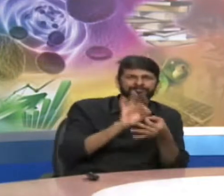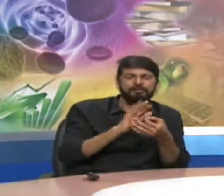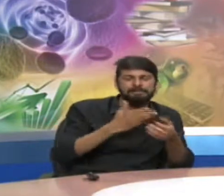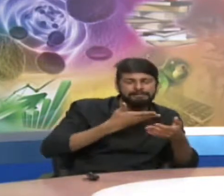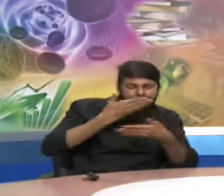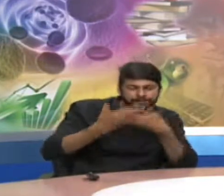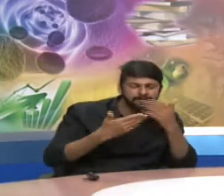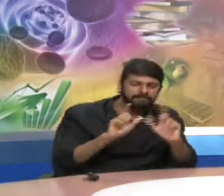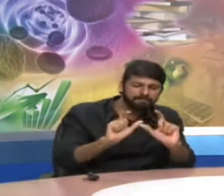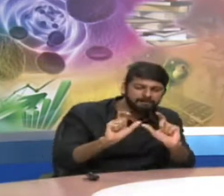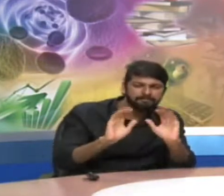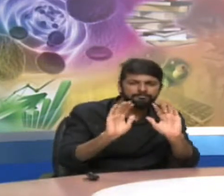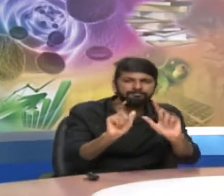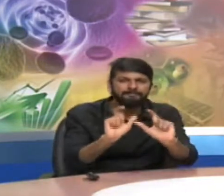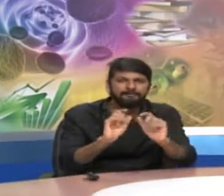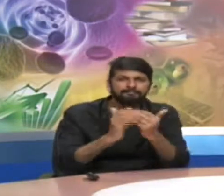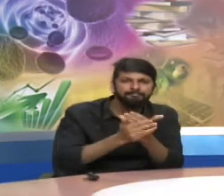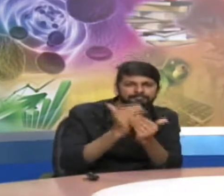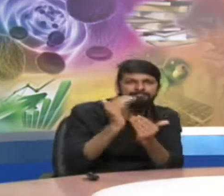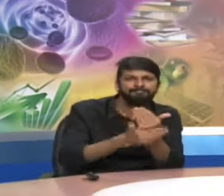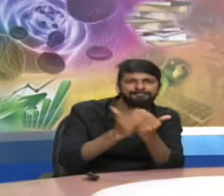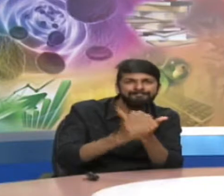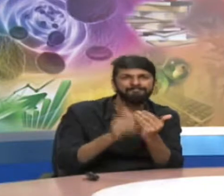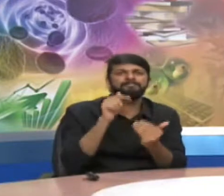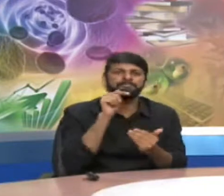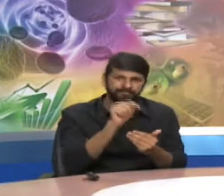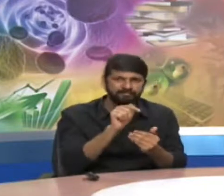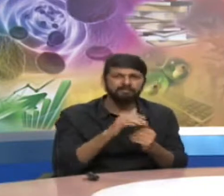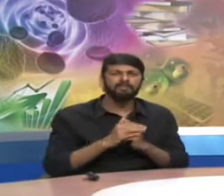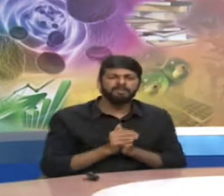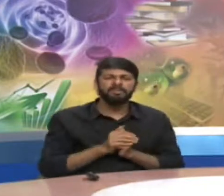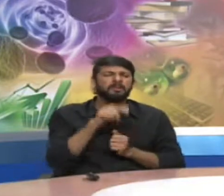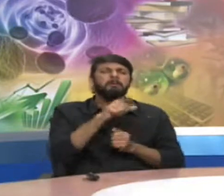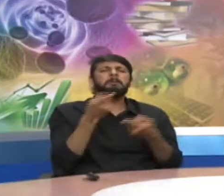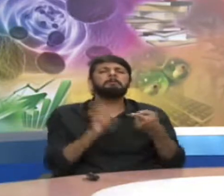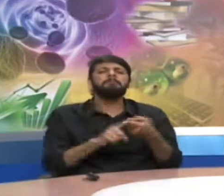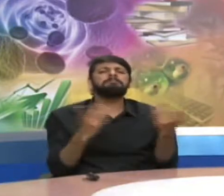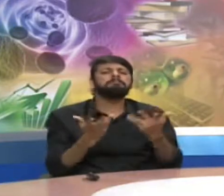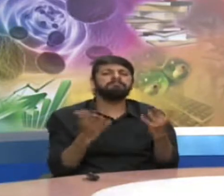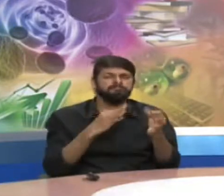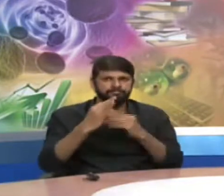the neighboring kingdom was facing drought.